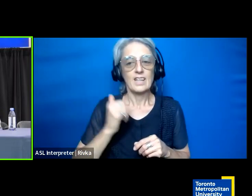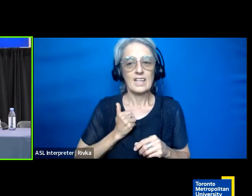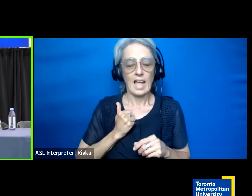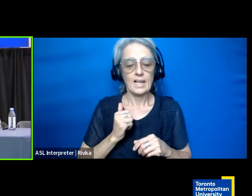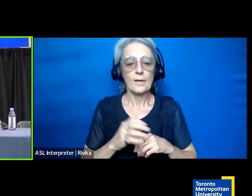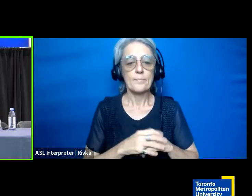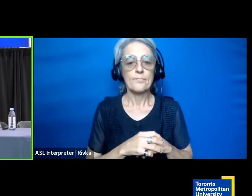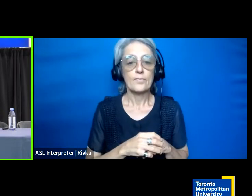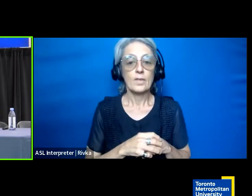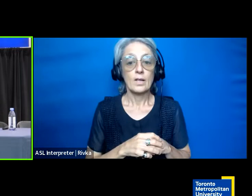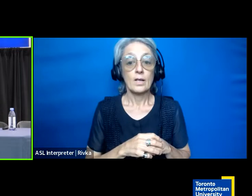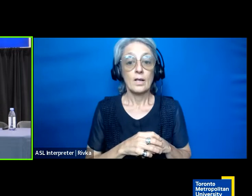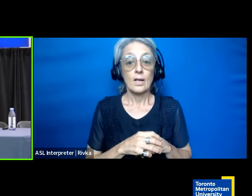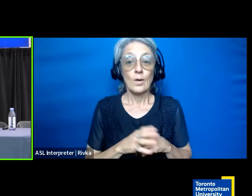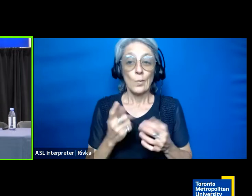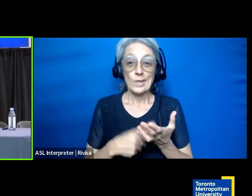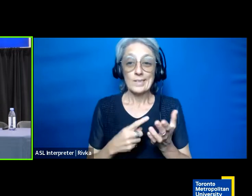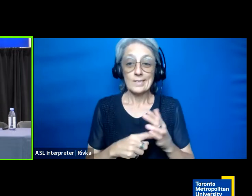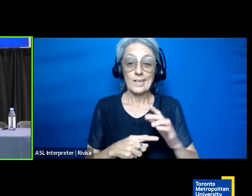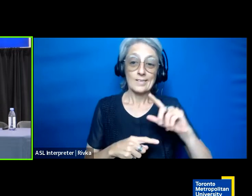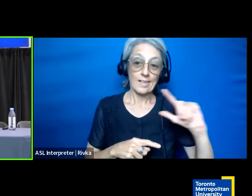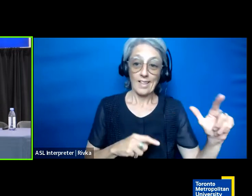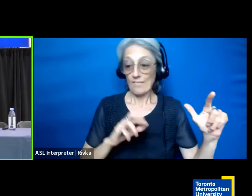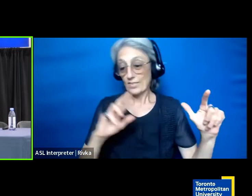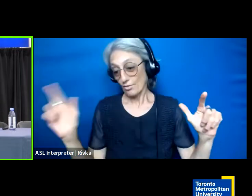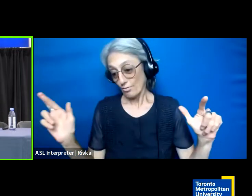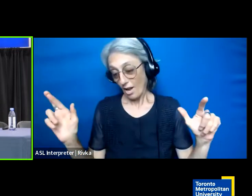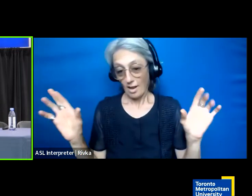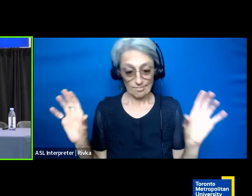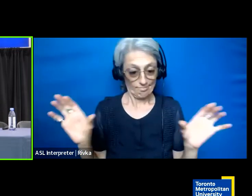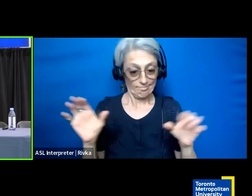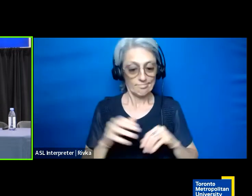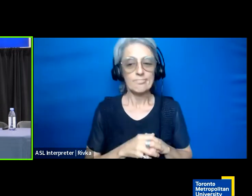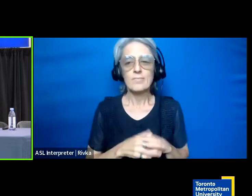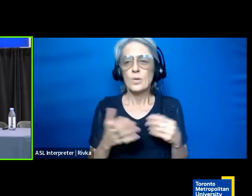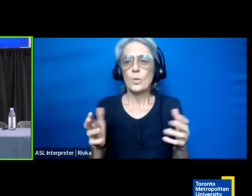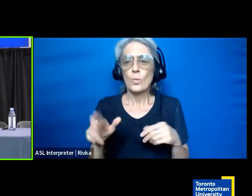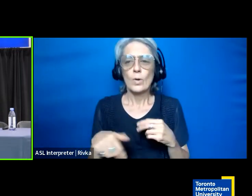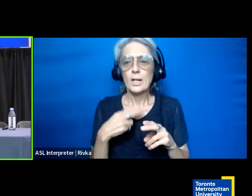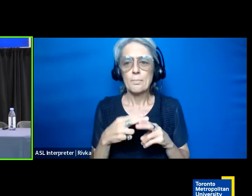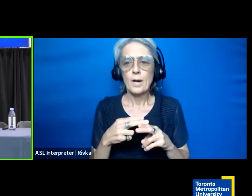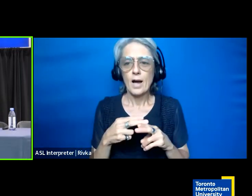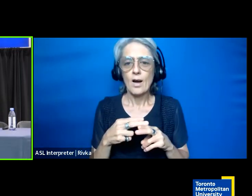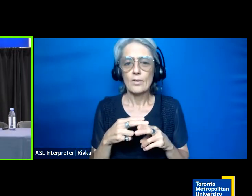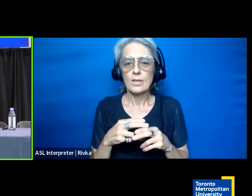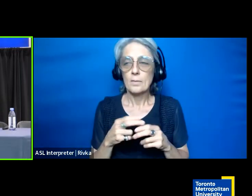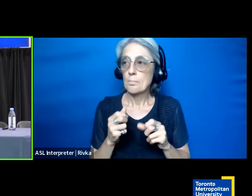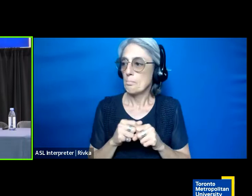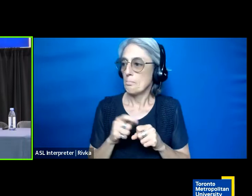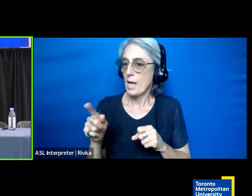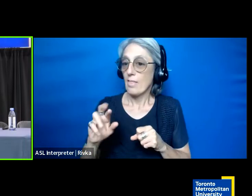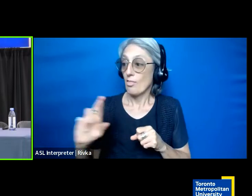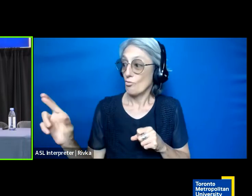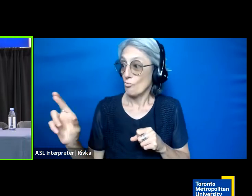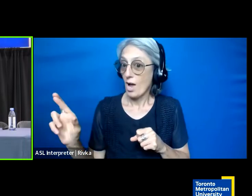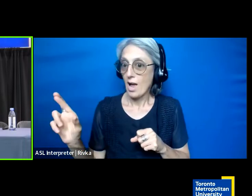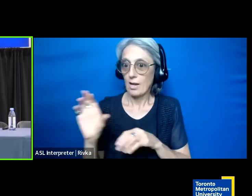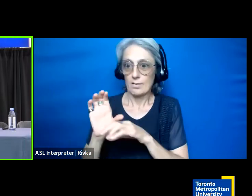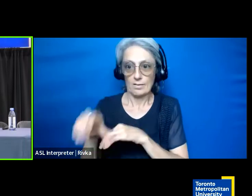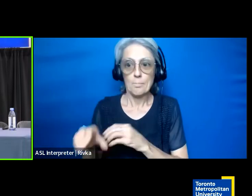in discussing left and right, what about the option of making the right more democratic